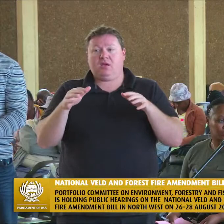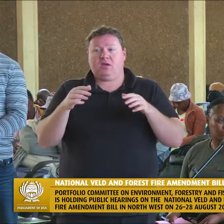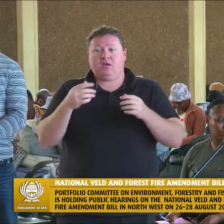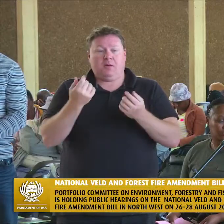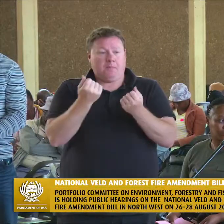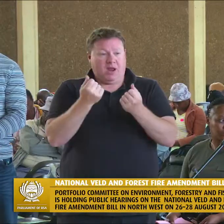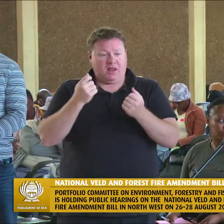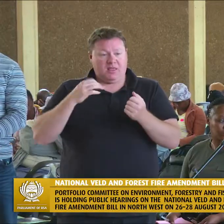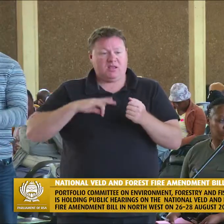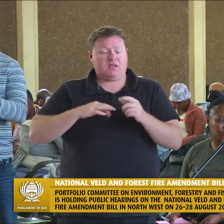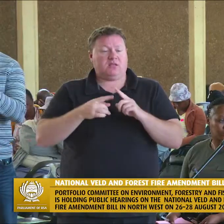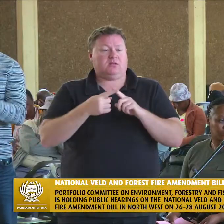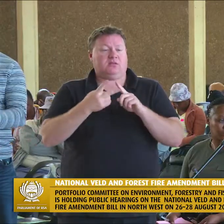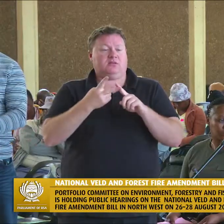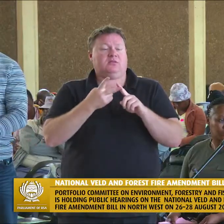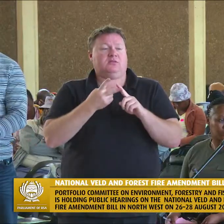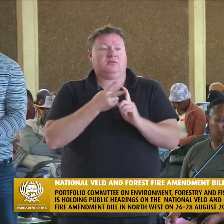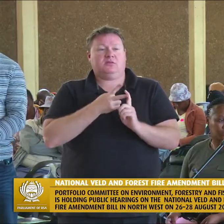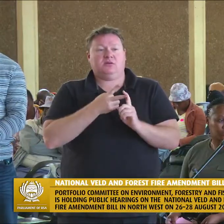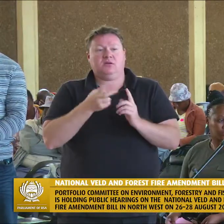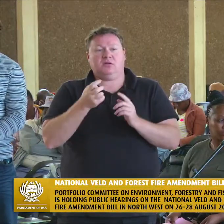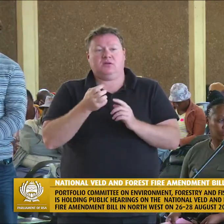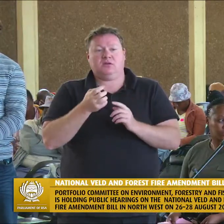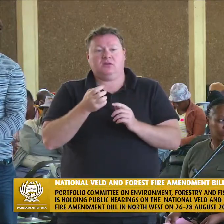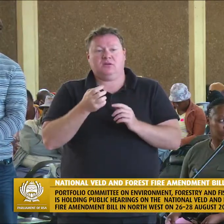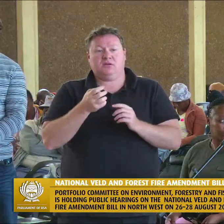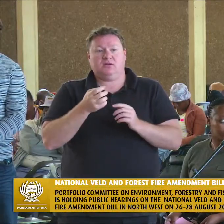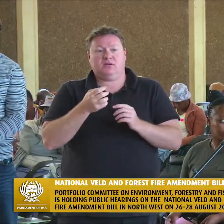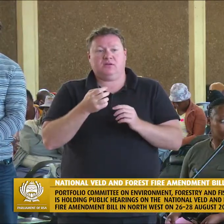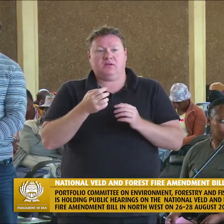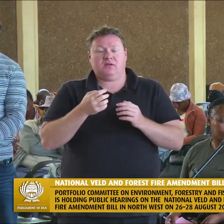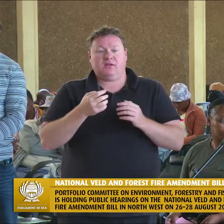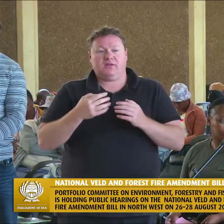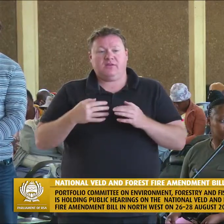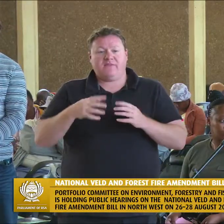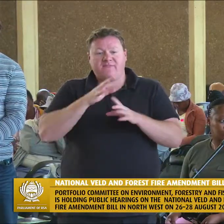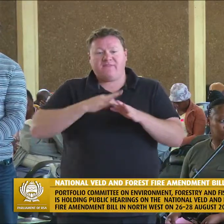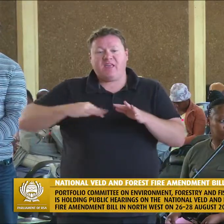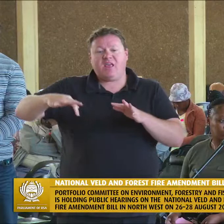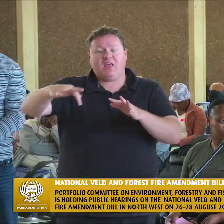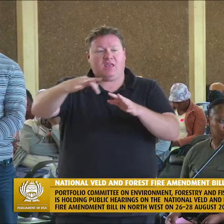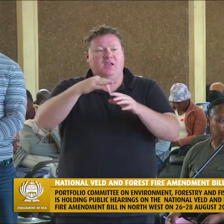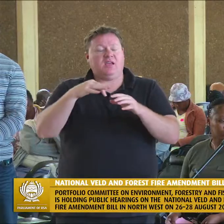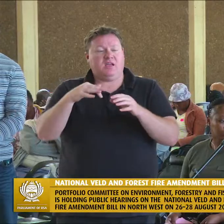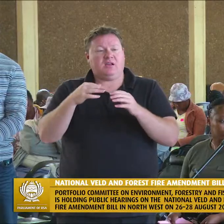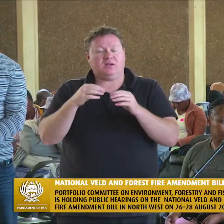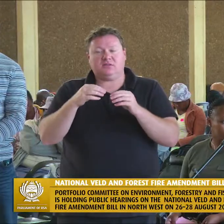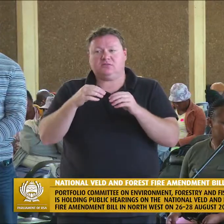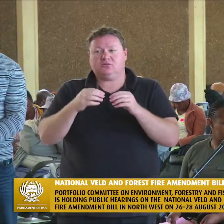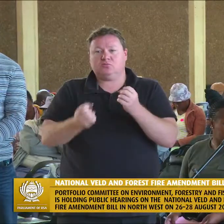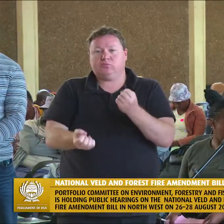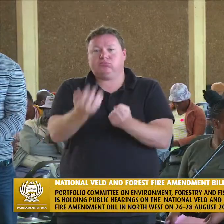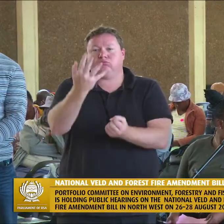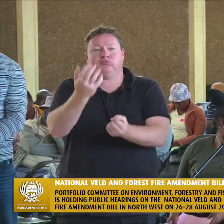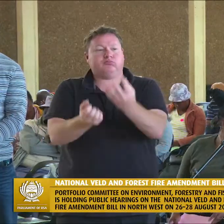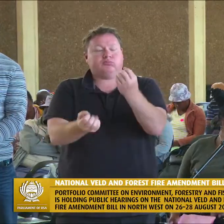livelihood of their fields and so forth